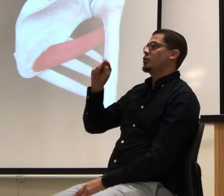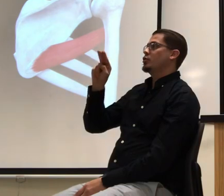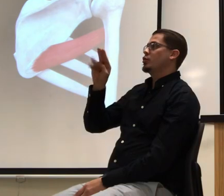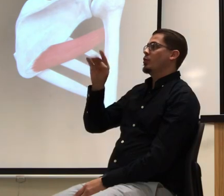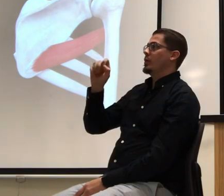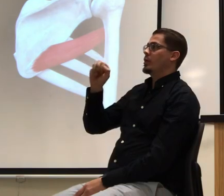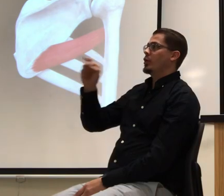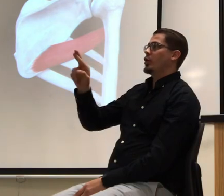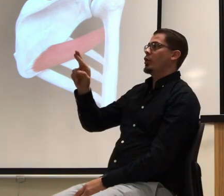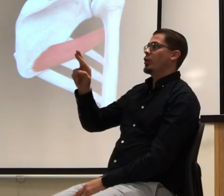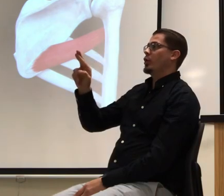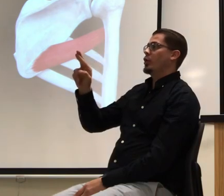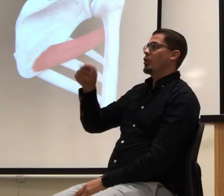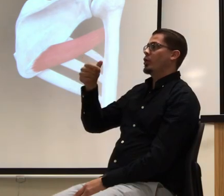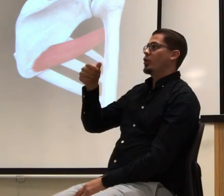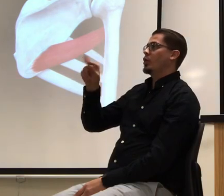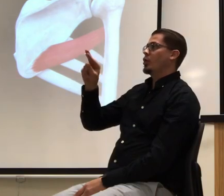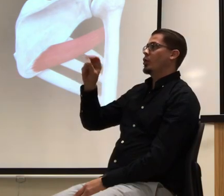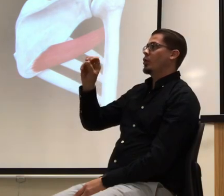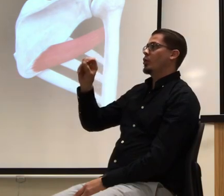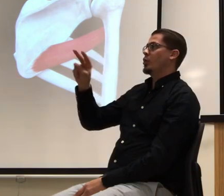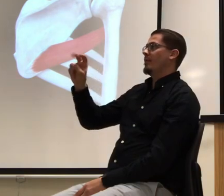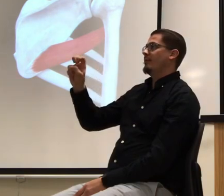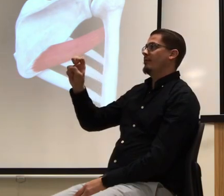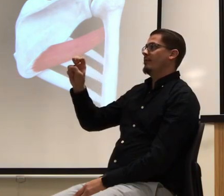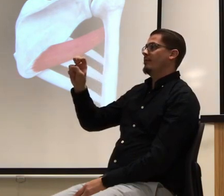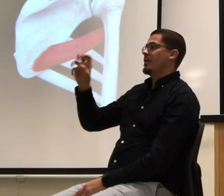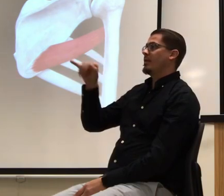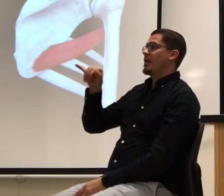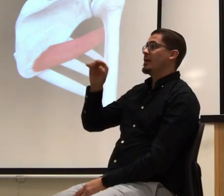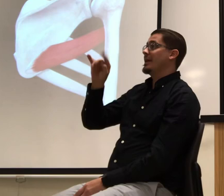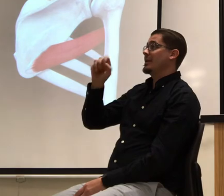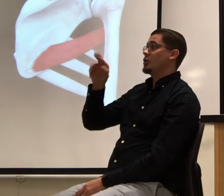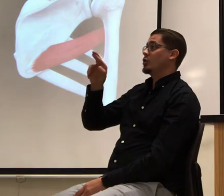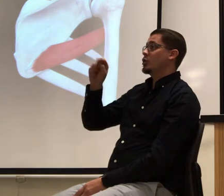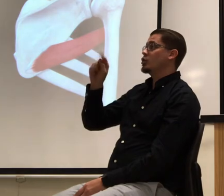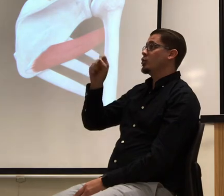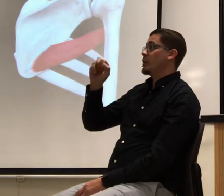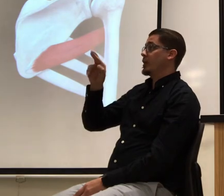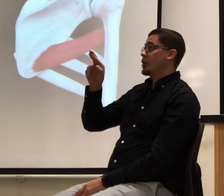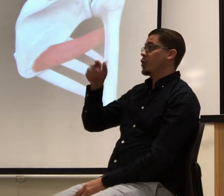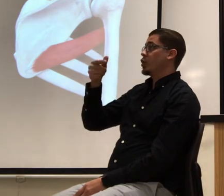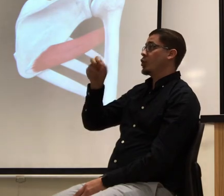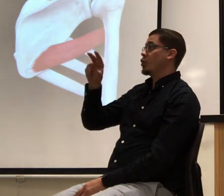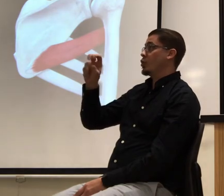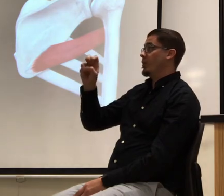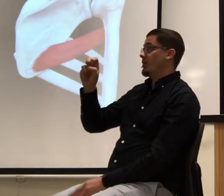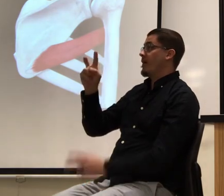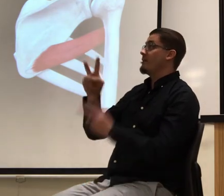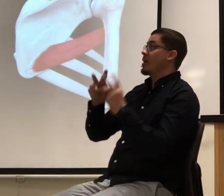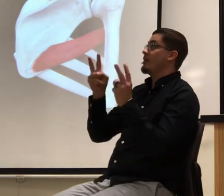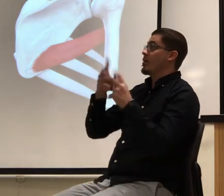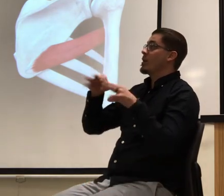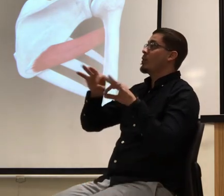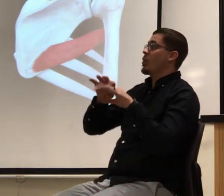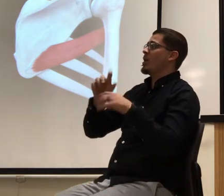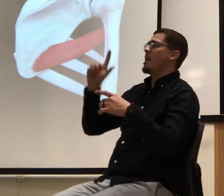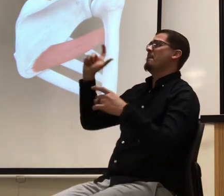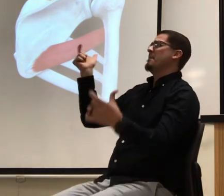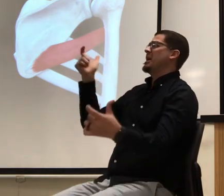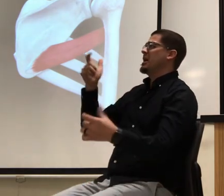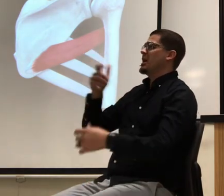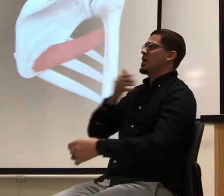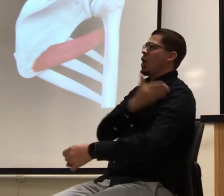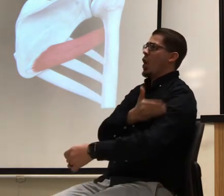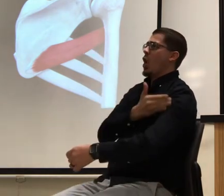intertubercular groove. So that intertubercular groove is very important. Big R muscles attached